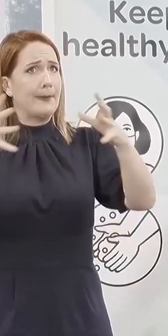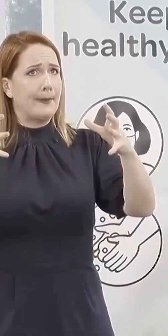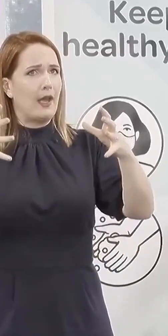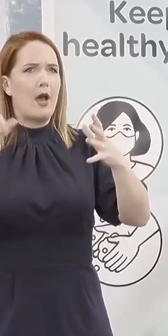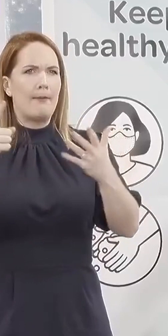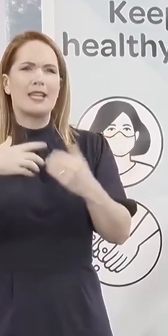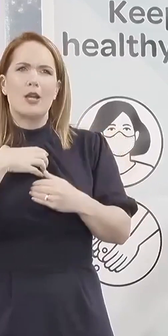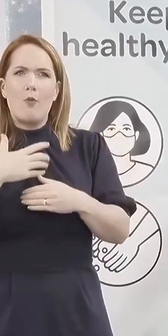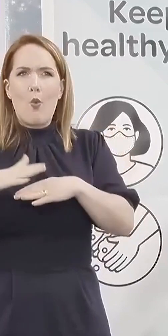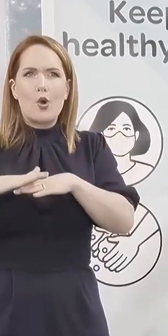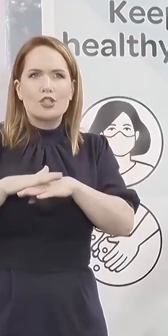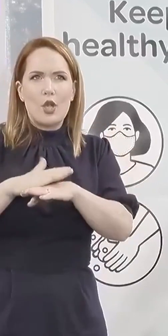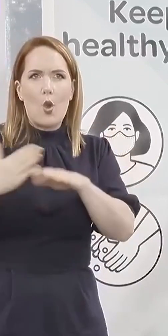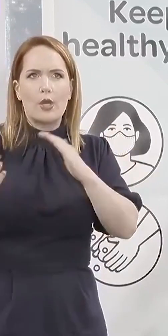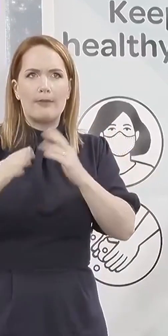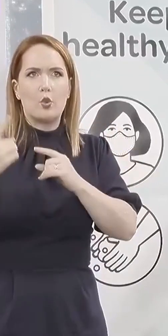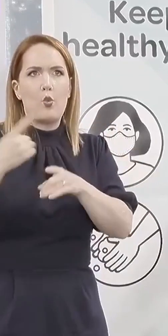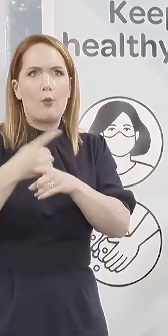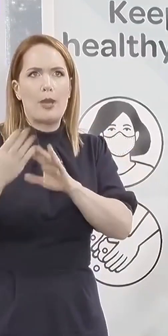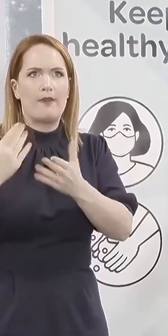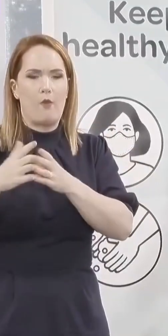slower, quite a bit slower than the increase the previous week.